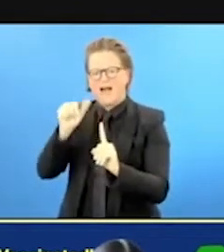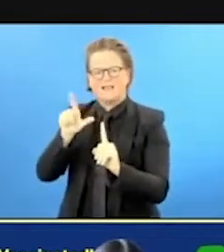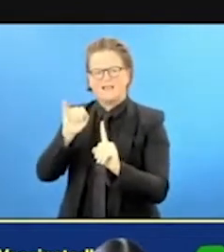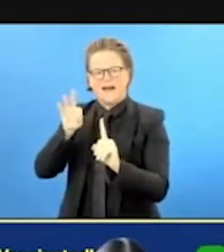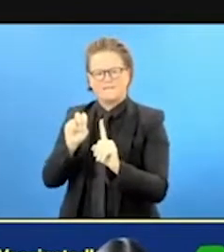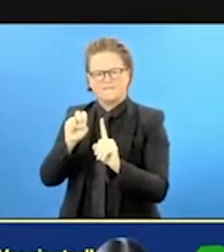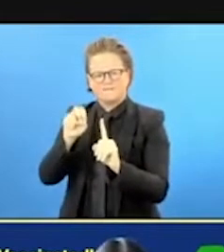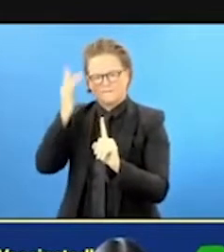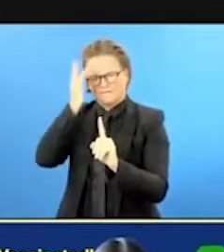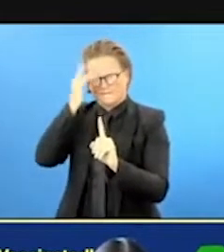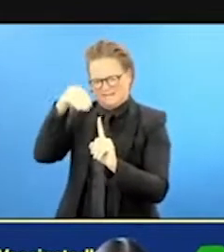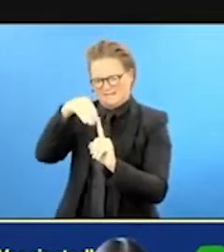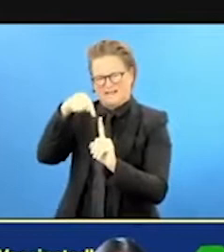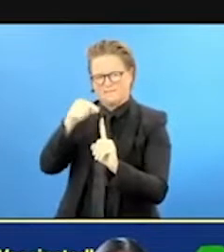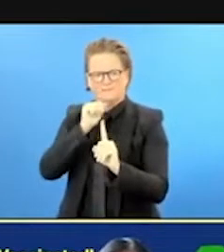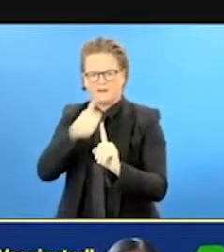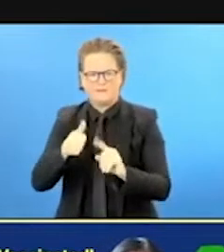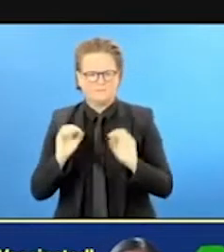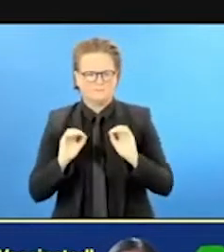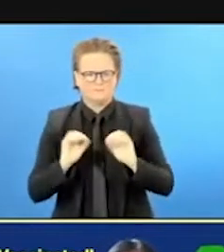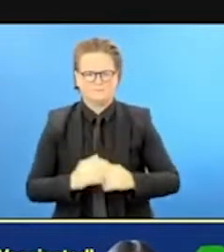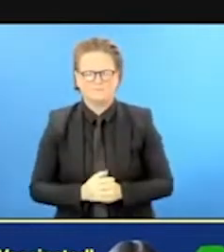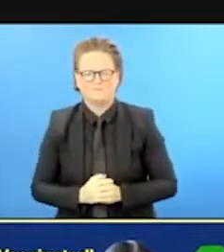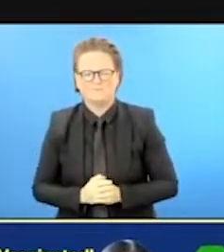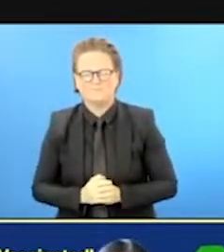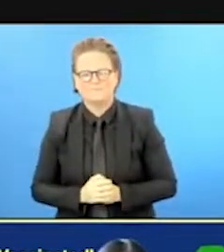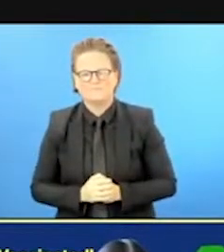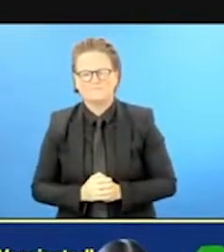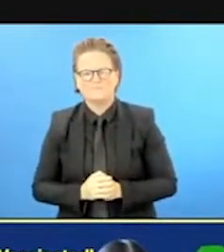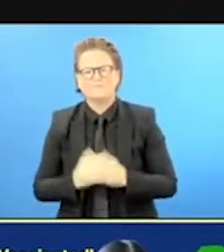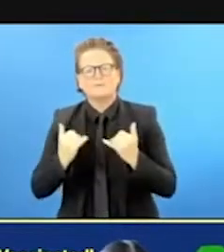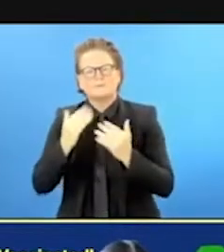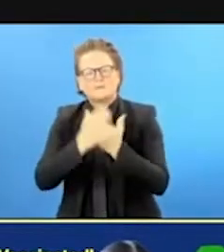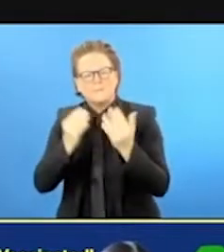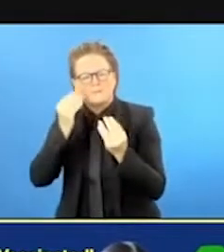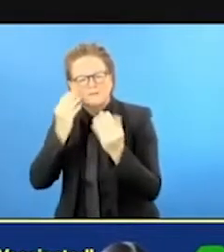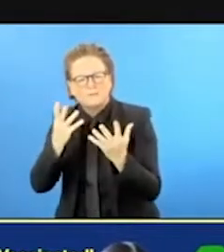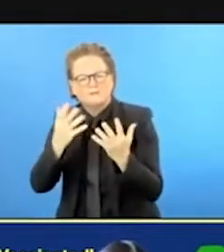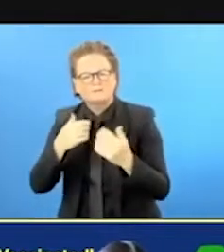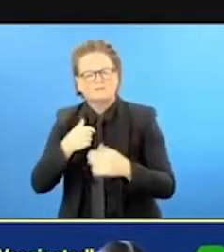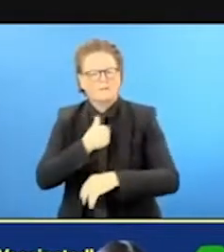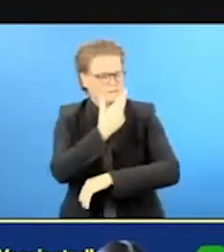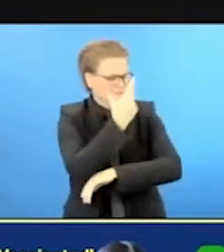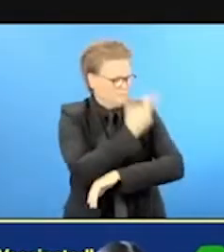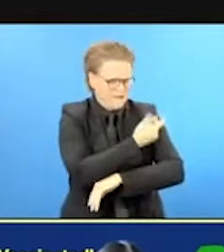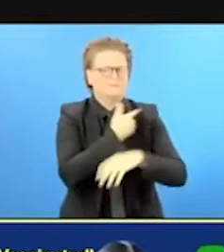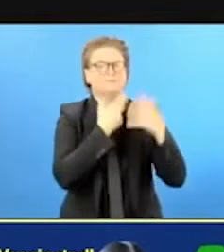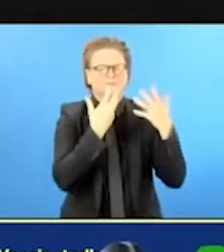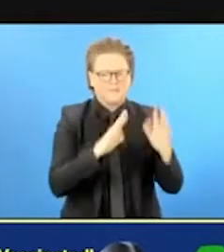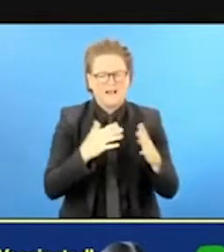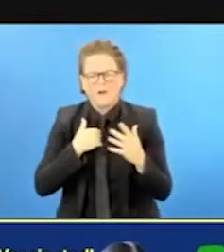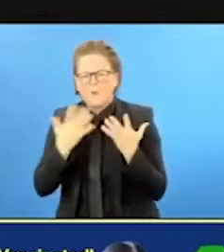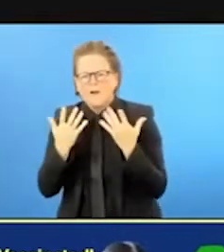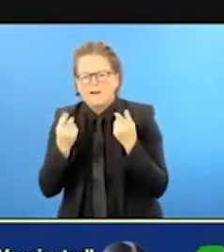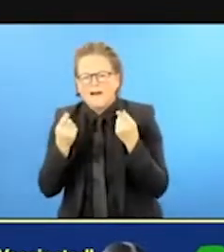some information about what you can potentially do after getting vaccinated, because this is a question that a lot of people